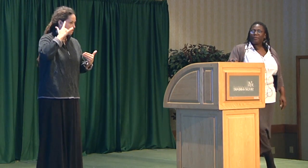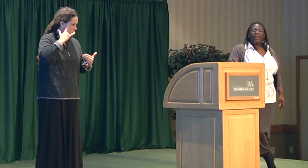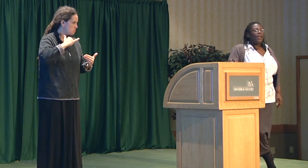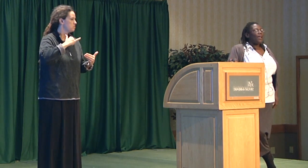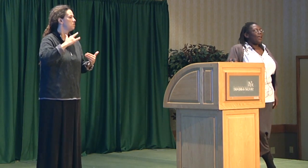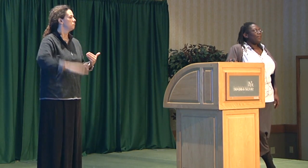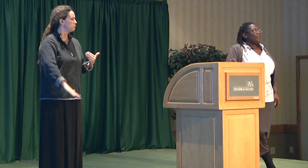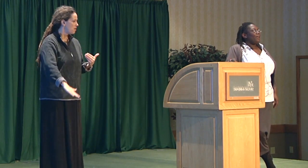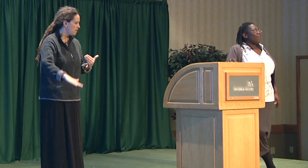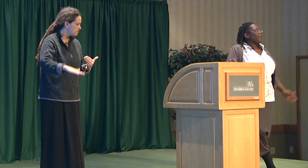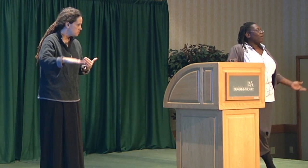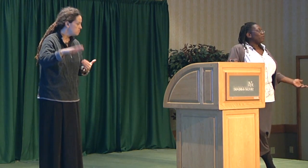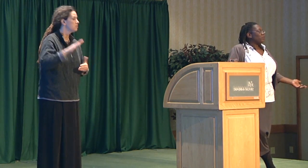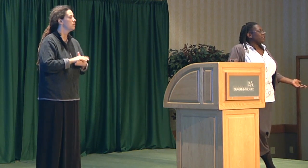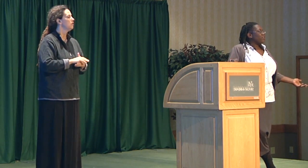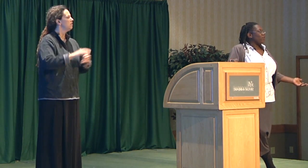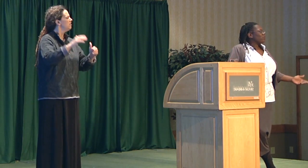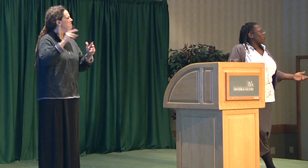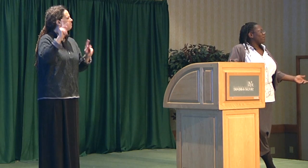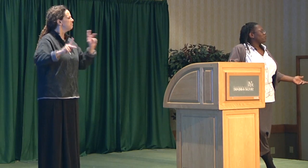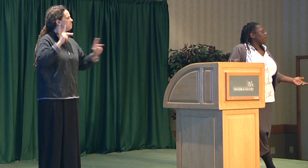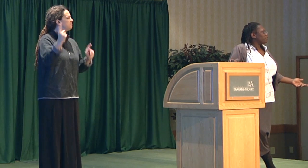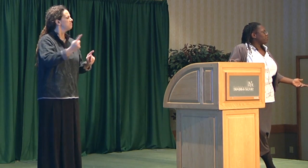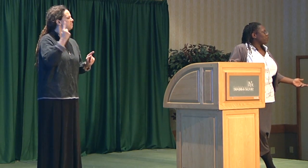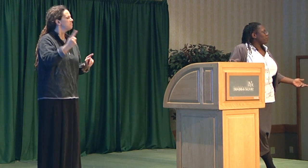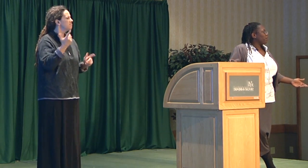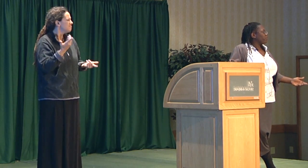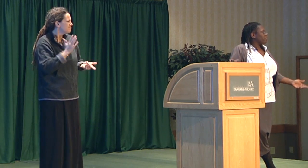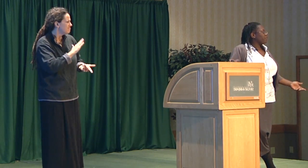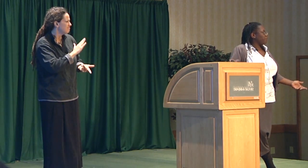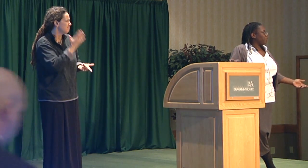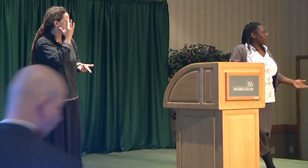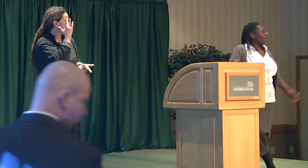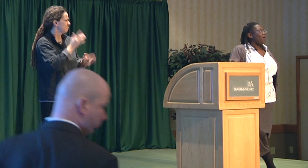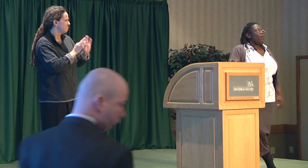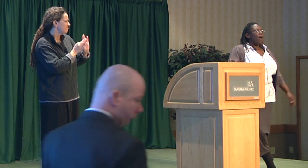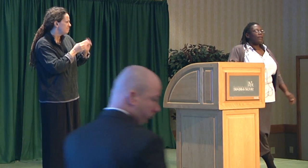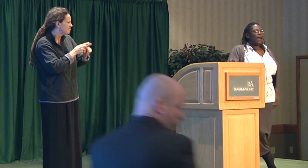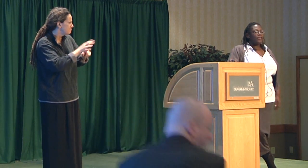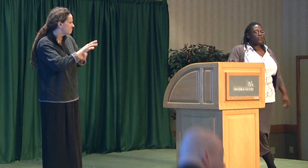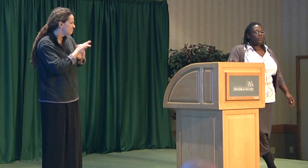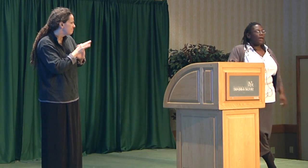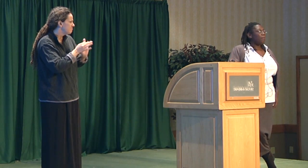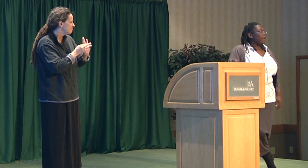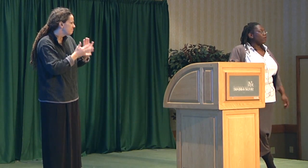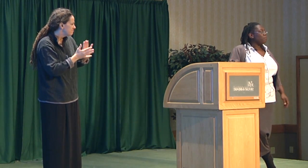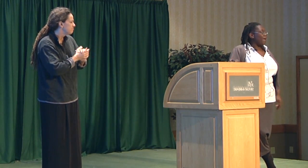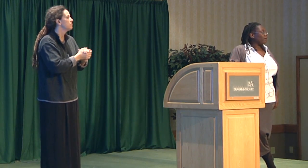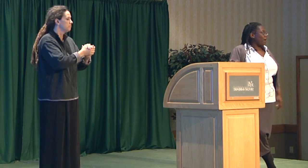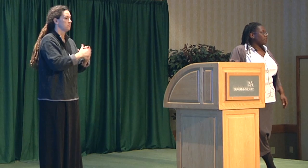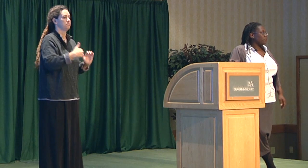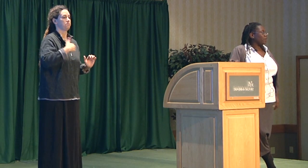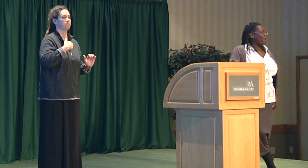there. And everybody always wants to know, so why did you come into interpreting or the deaf community? While in high school, at a